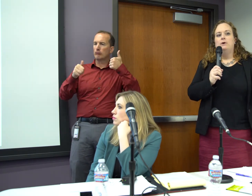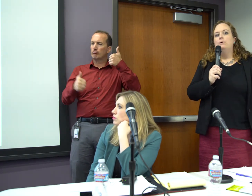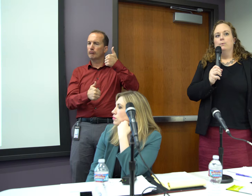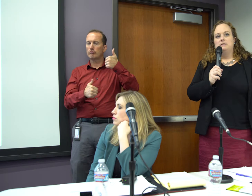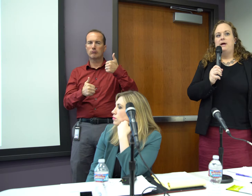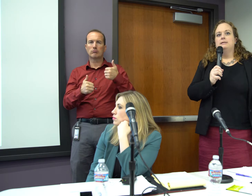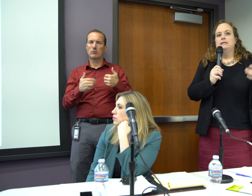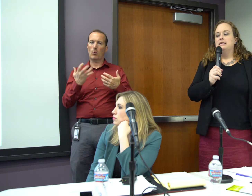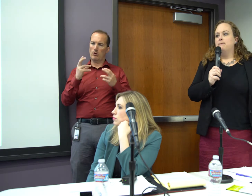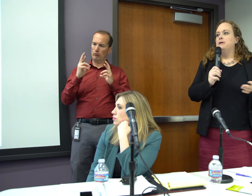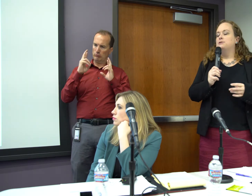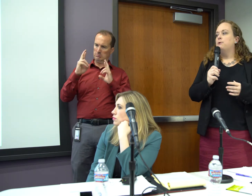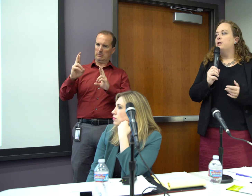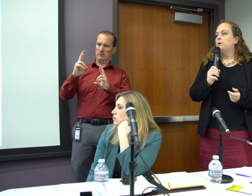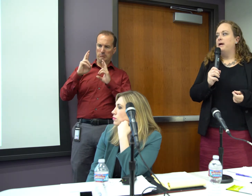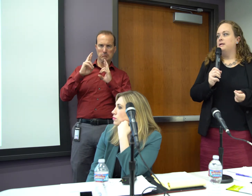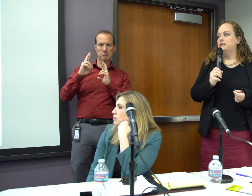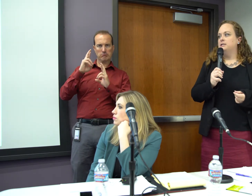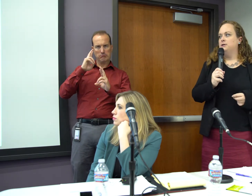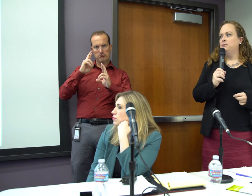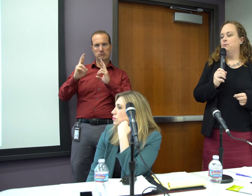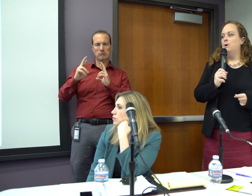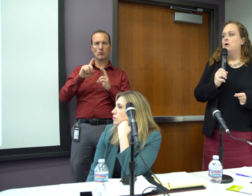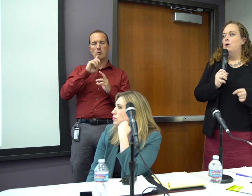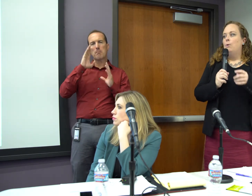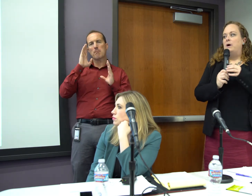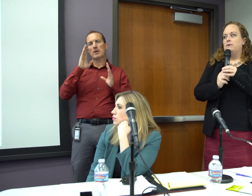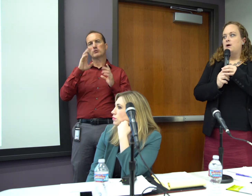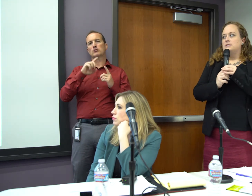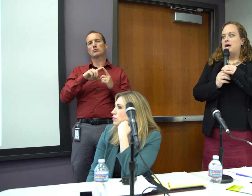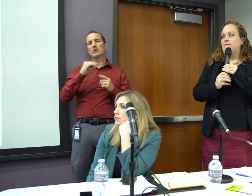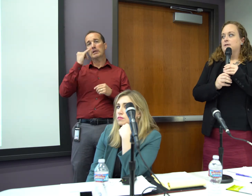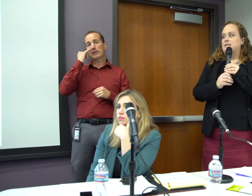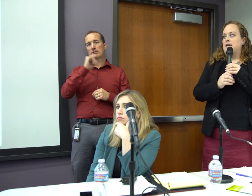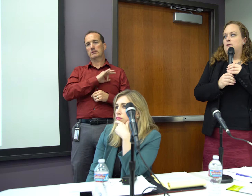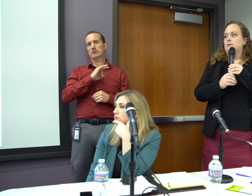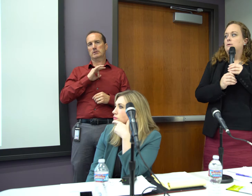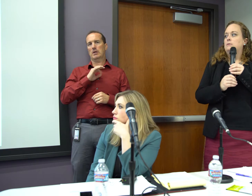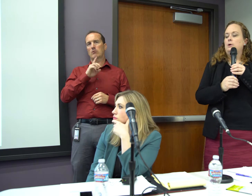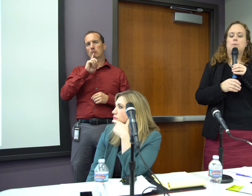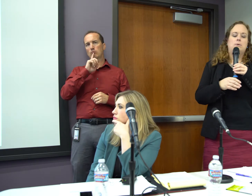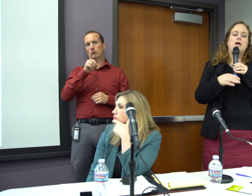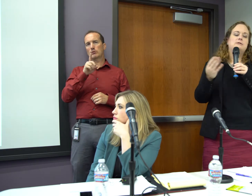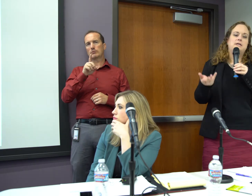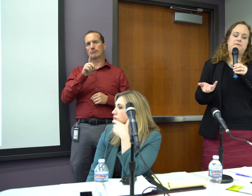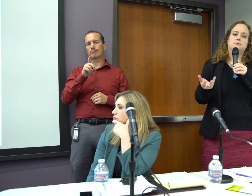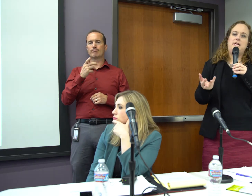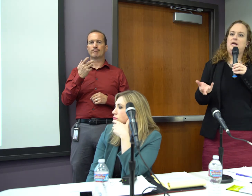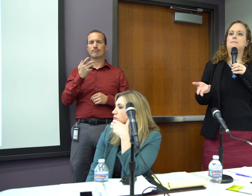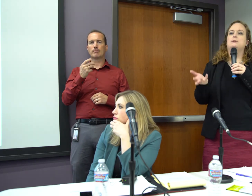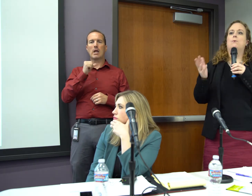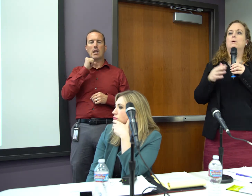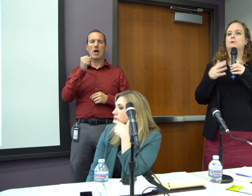kind of respect and that type of thing. So they really were paying attention to whether or not staff is saying, not using